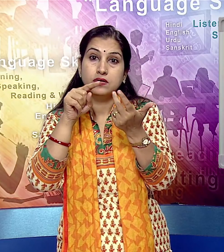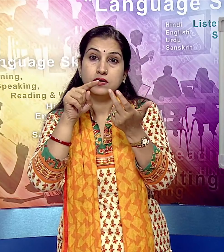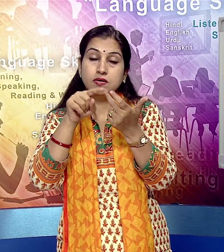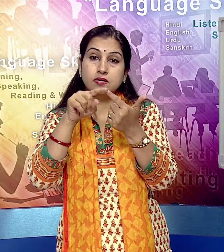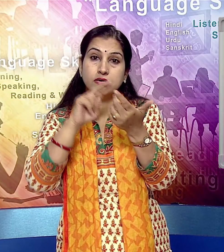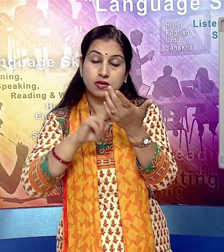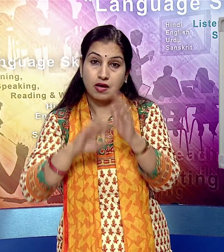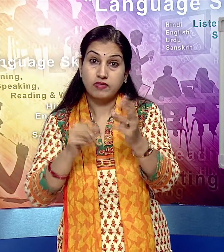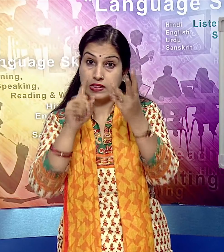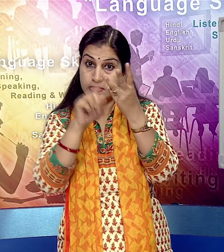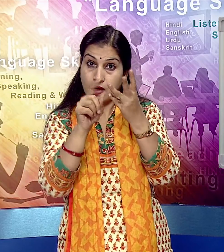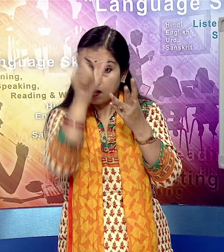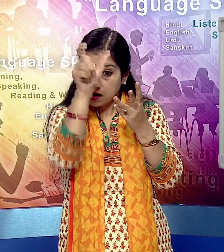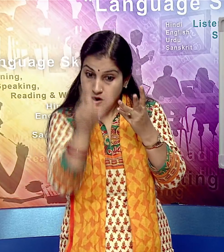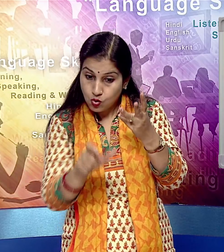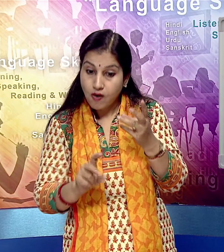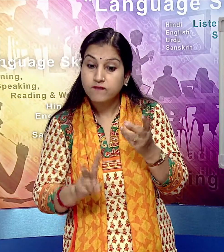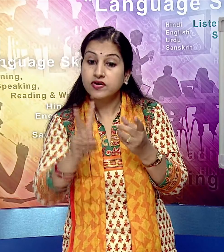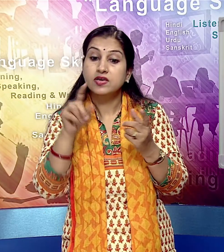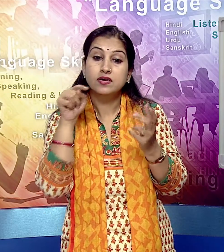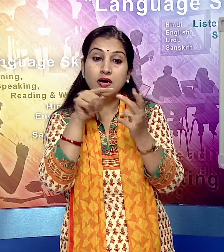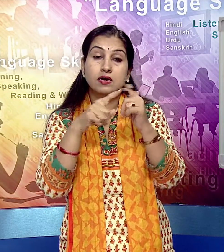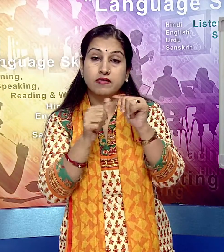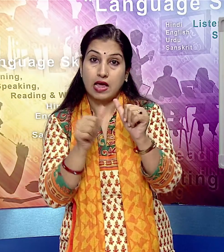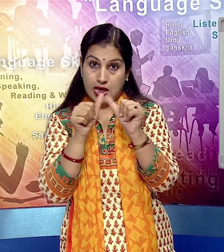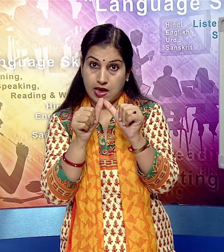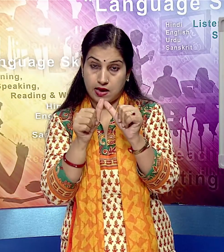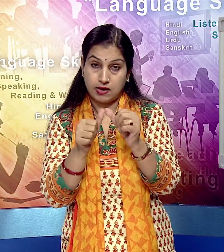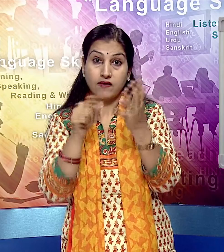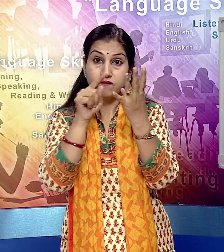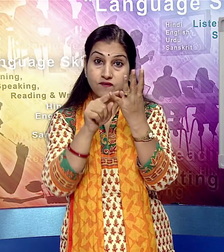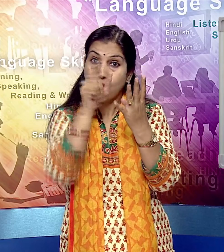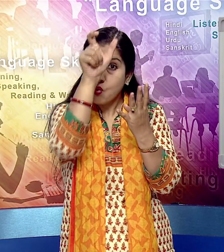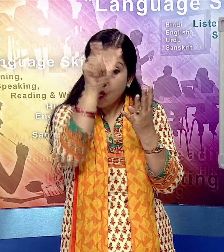vitamin A. The fourth arrow shows fats and oils.